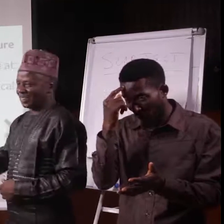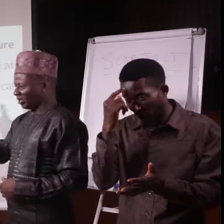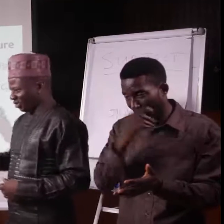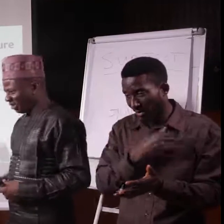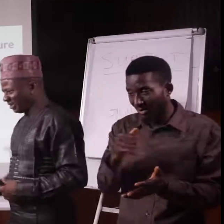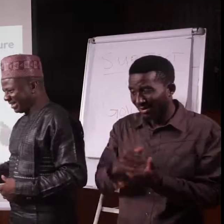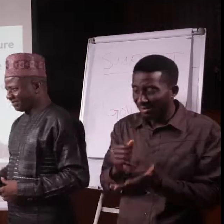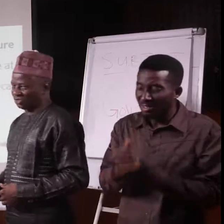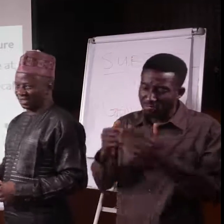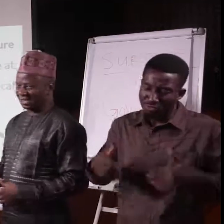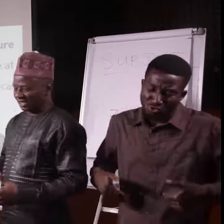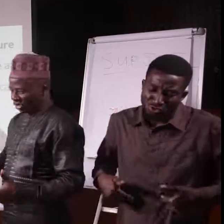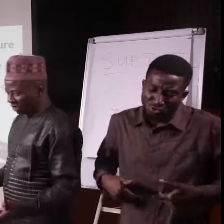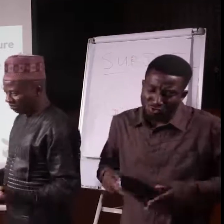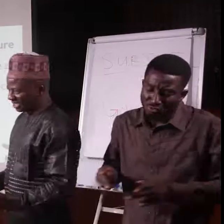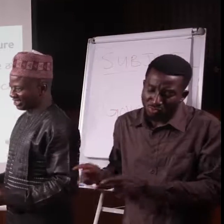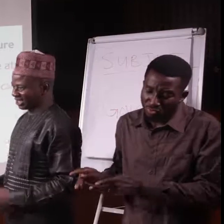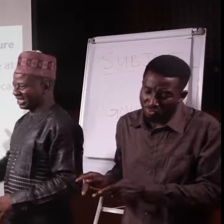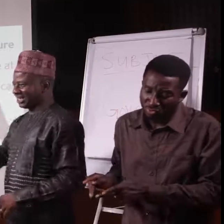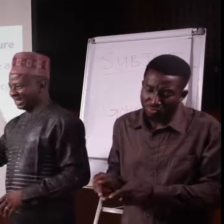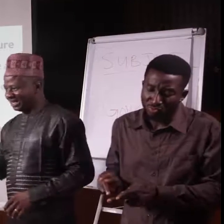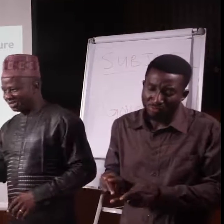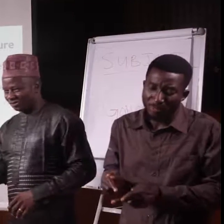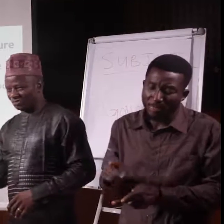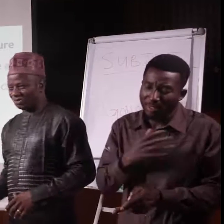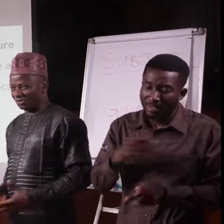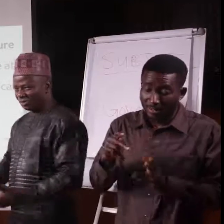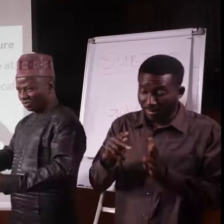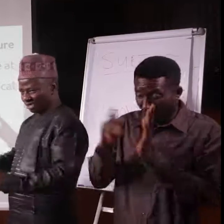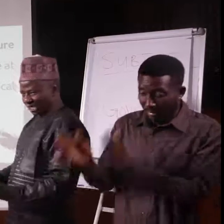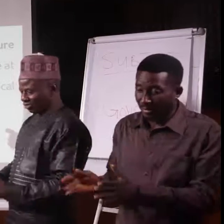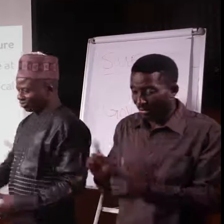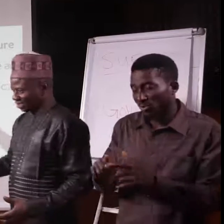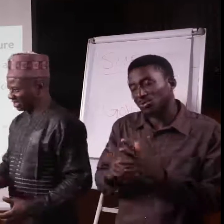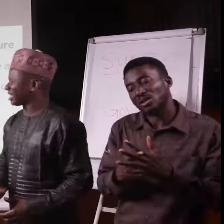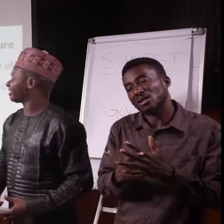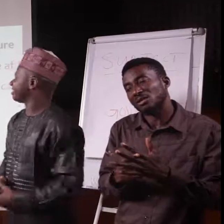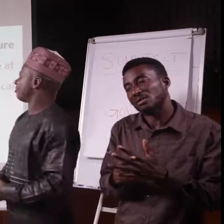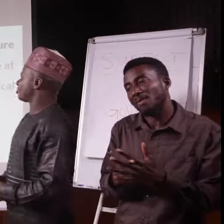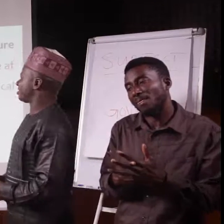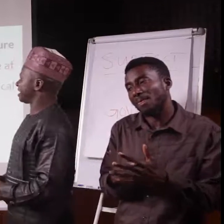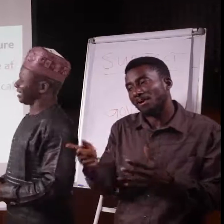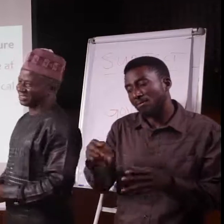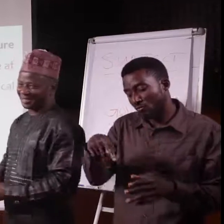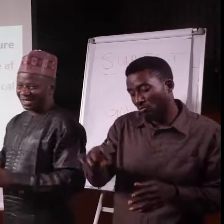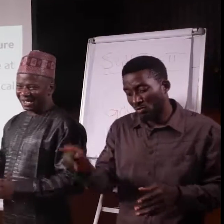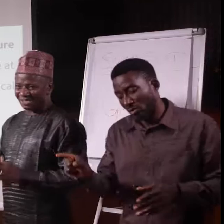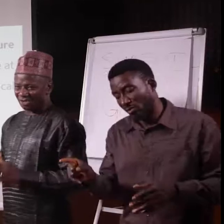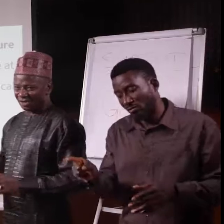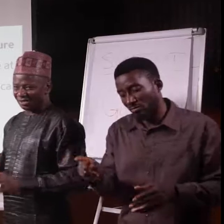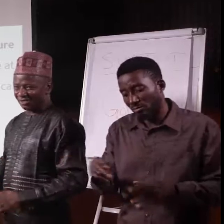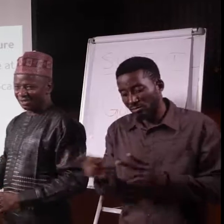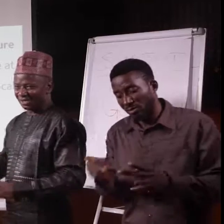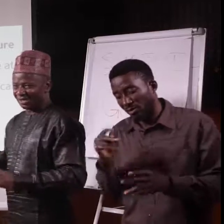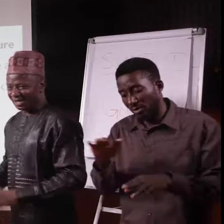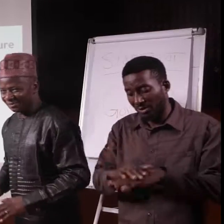assists young individuals, young politicians, and leaders of tomorrow to start or to kickstart their political careers at the